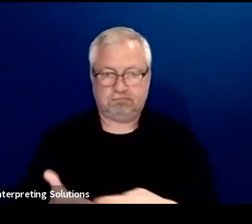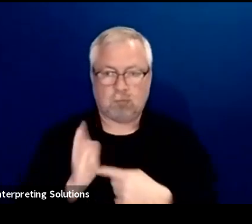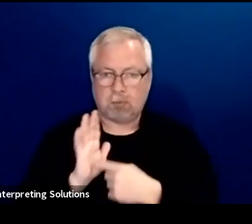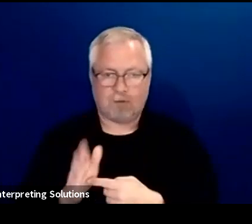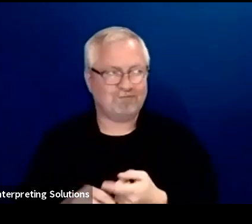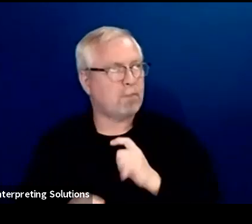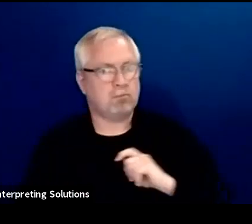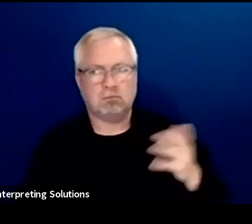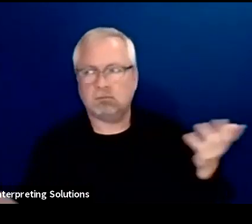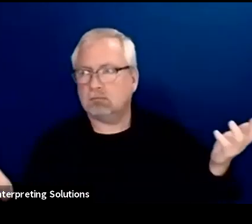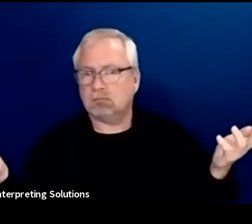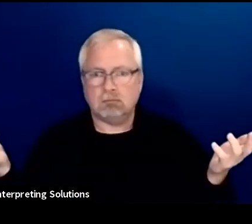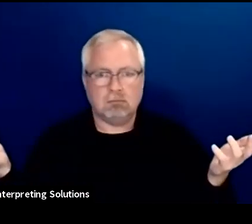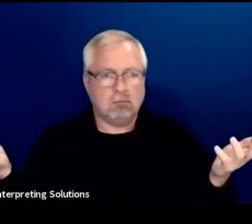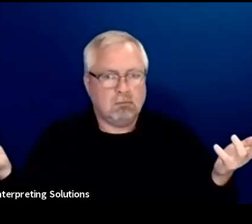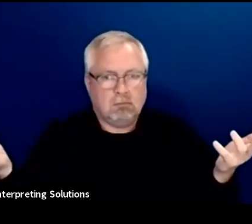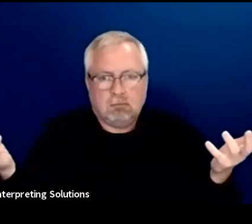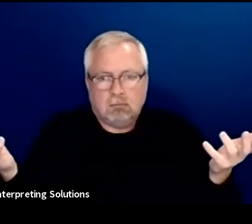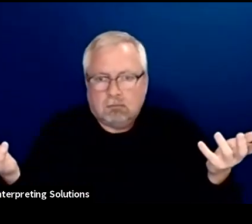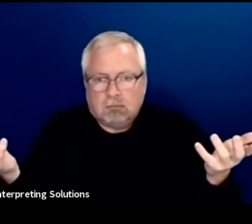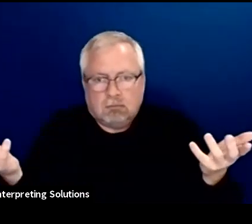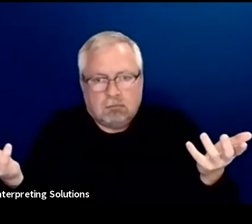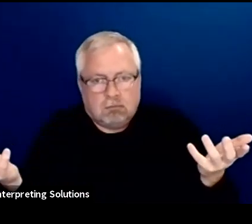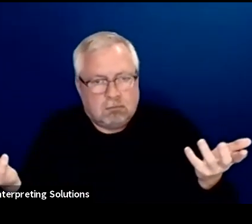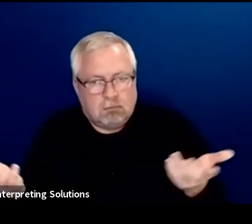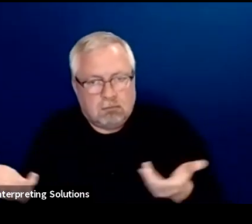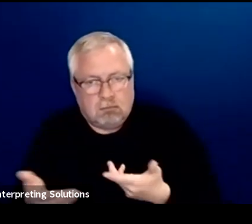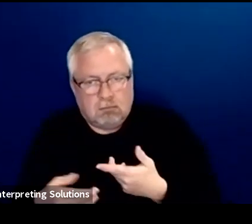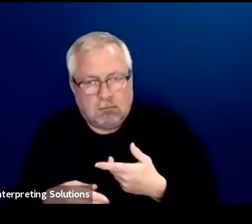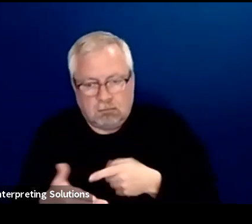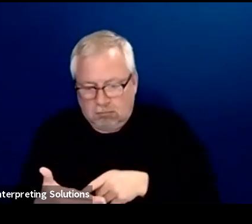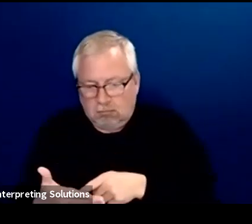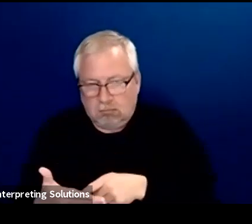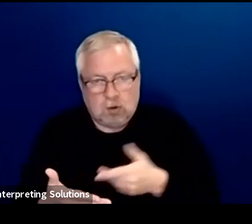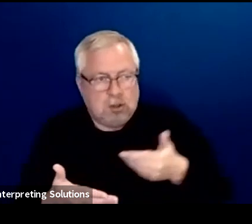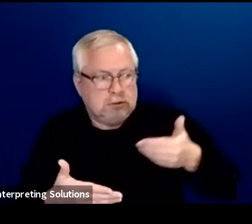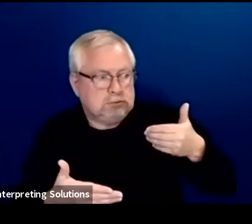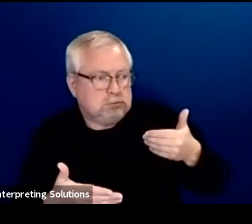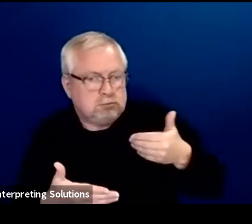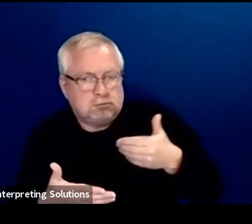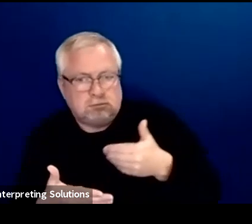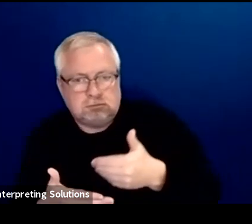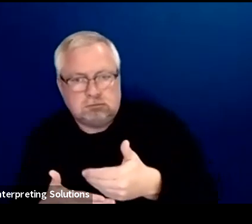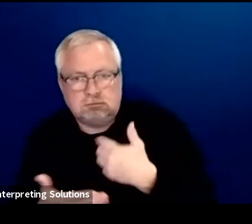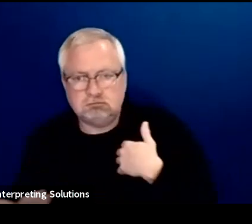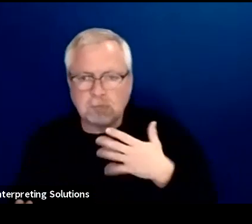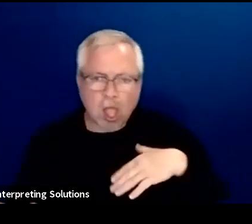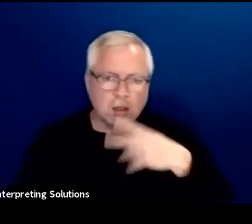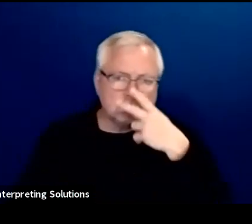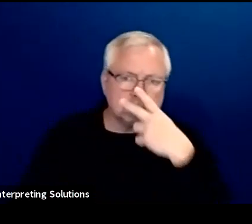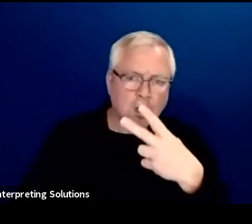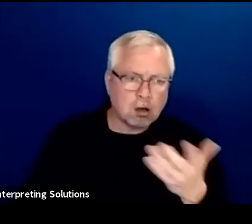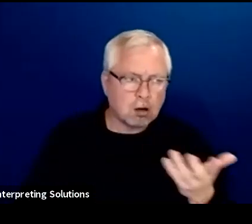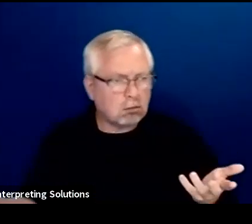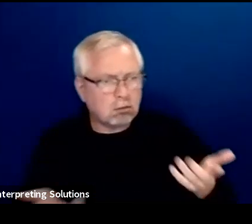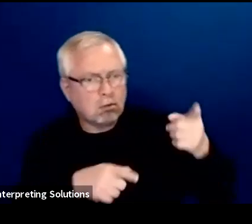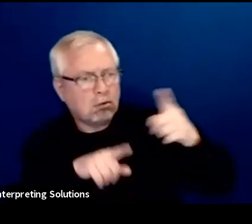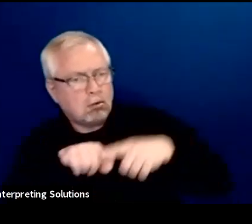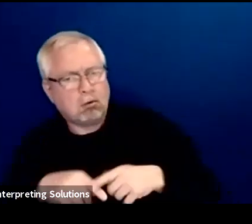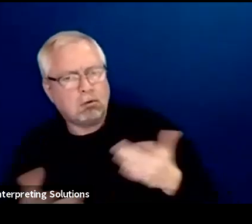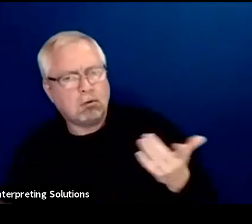it's preliminary at the beginning, but now they can't see it. What do you say to people with that criticism, with